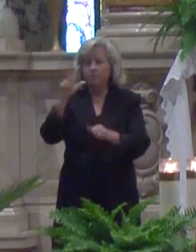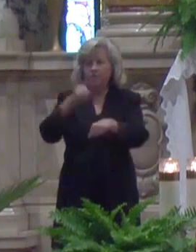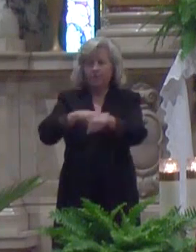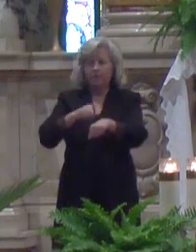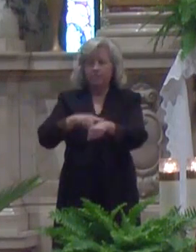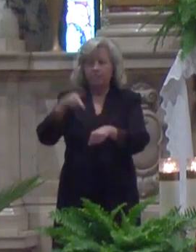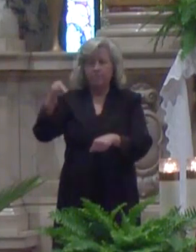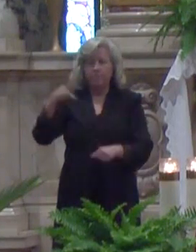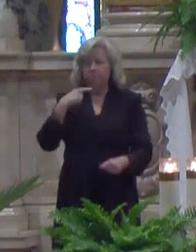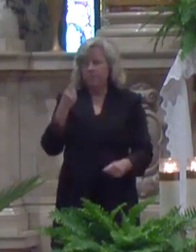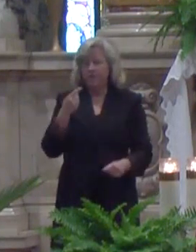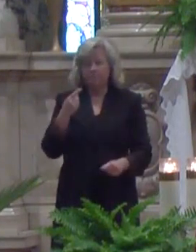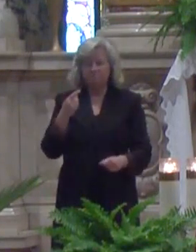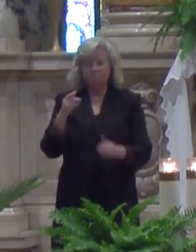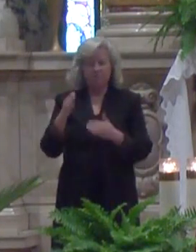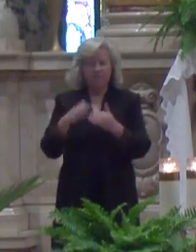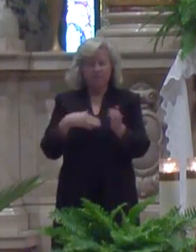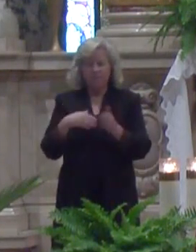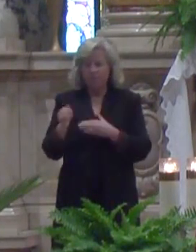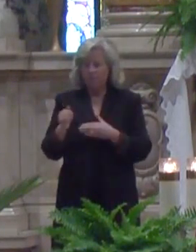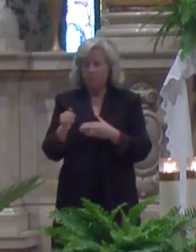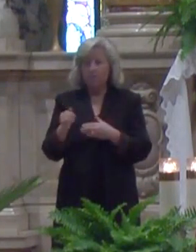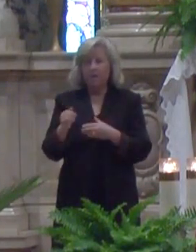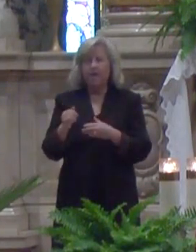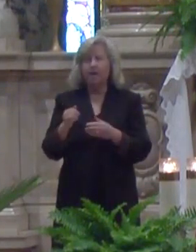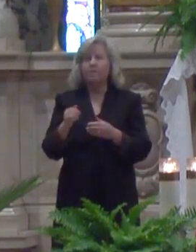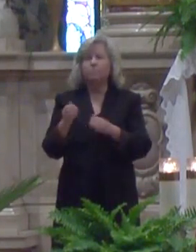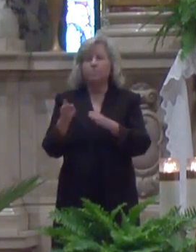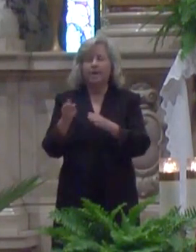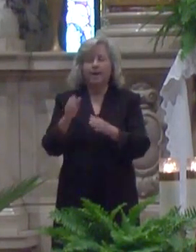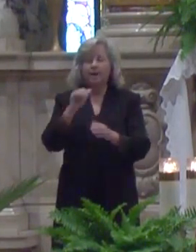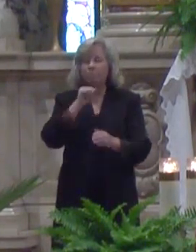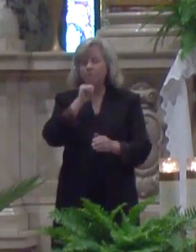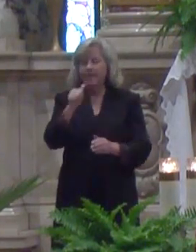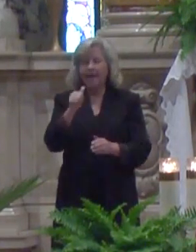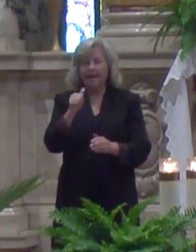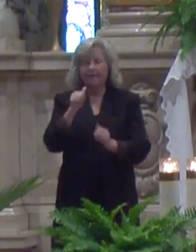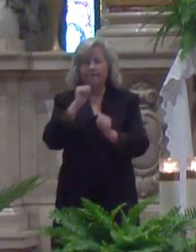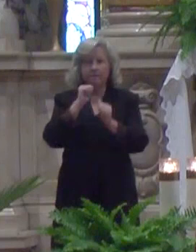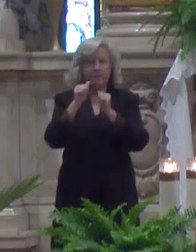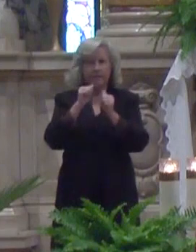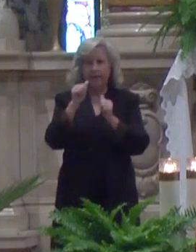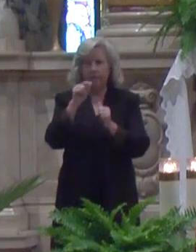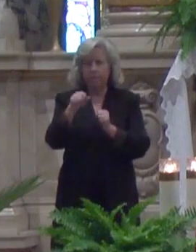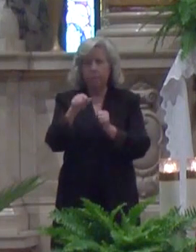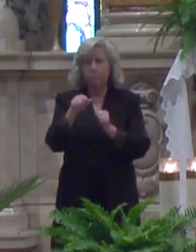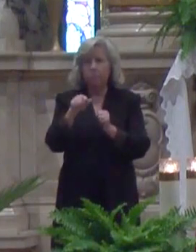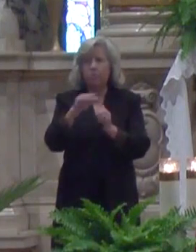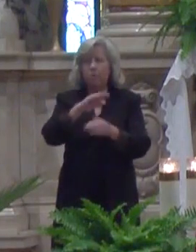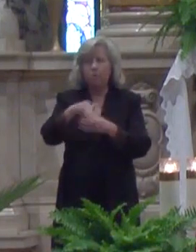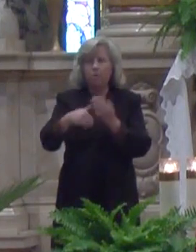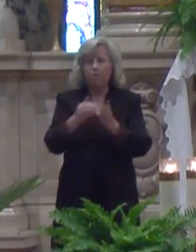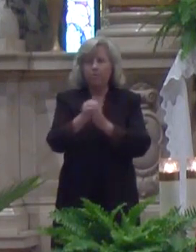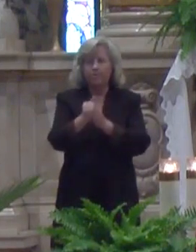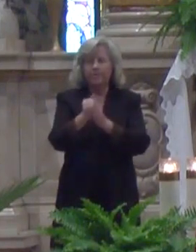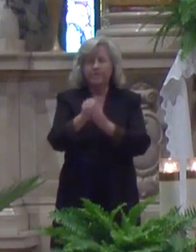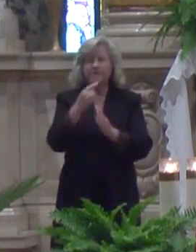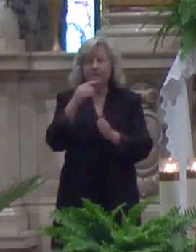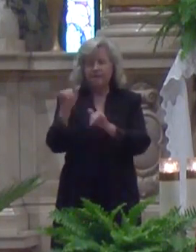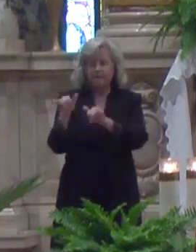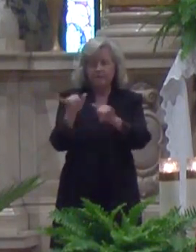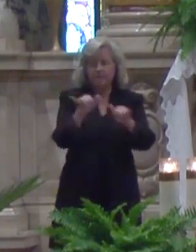him, Even though I should have to die with you, I will not deny you. And all the disciples spoke